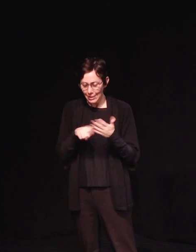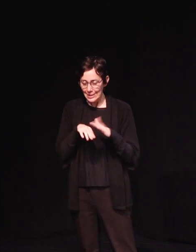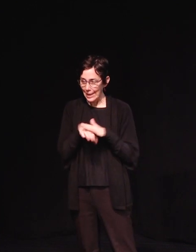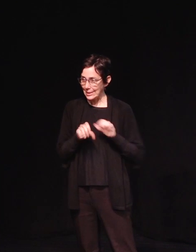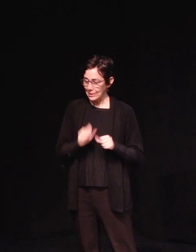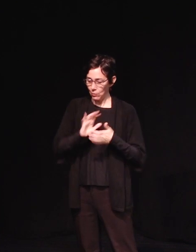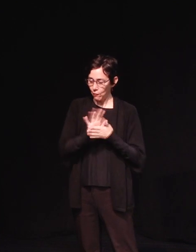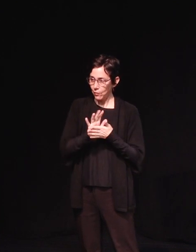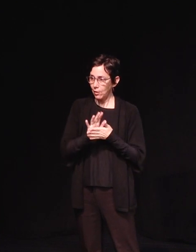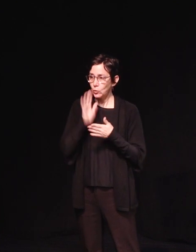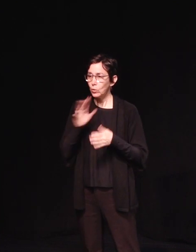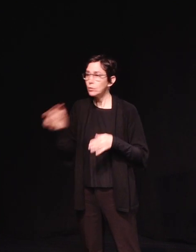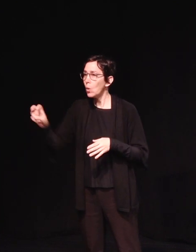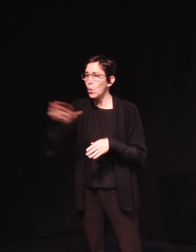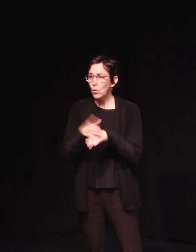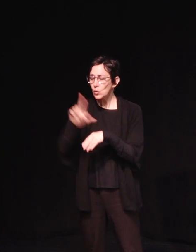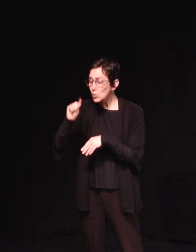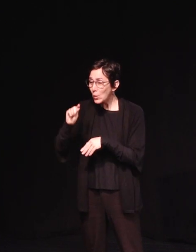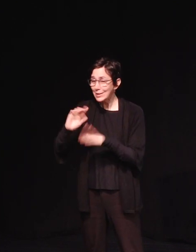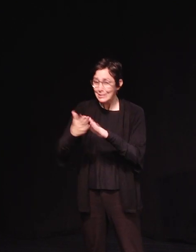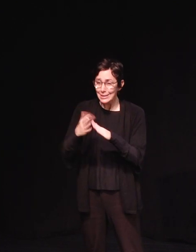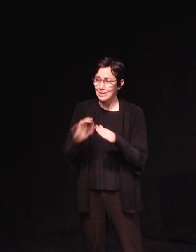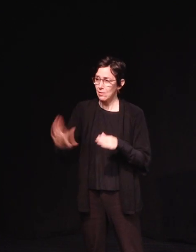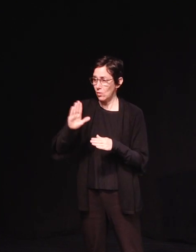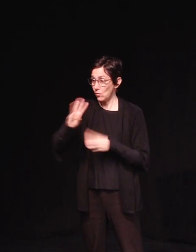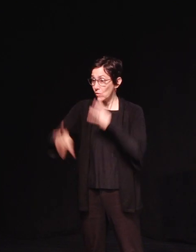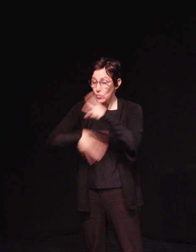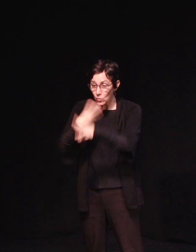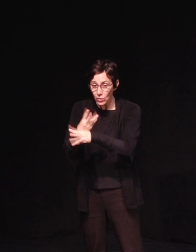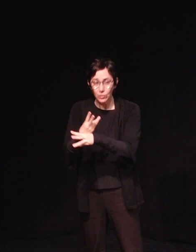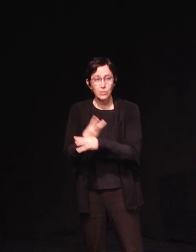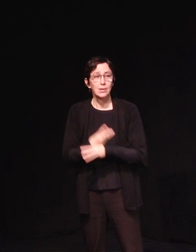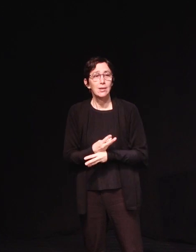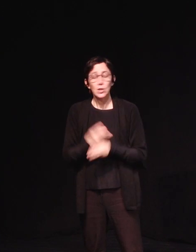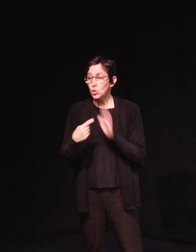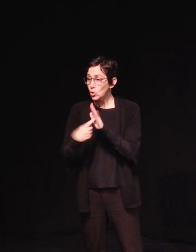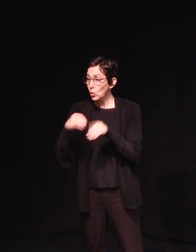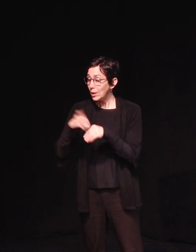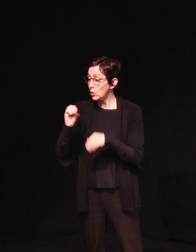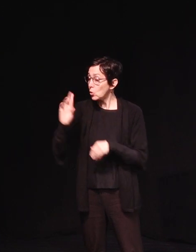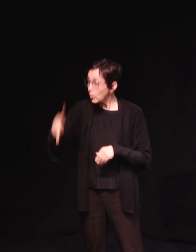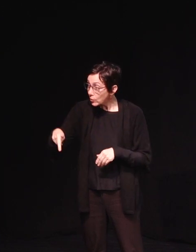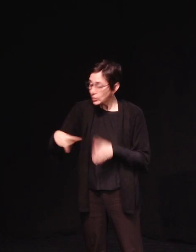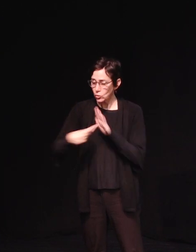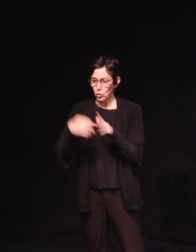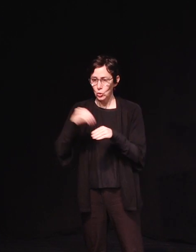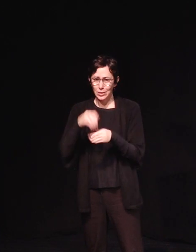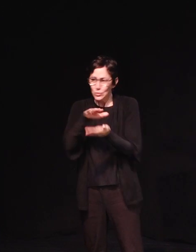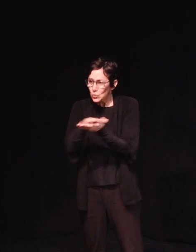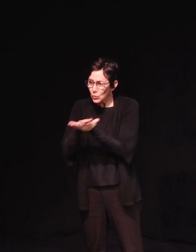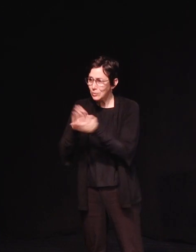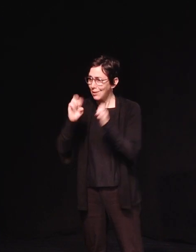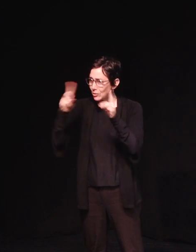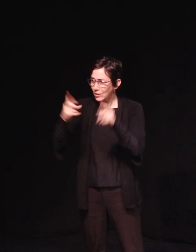20 cities and around the globe, as I mentioned, and will be in hundreds of corporations and educational institutions. We're even